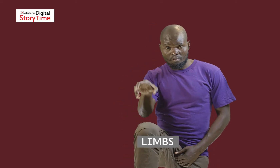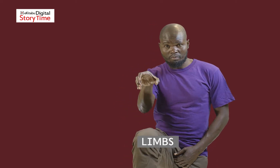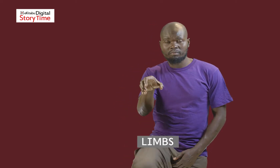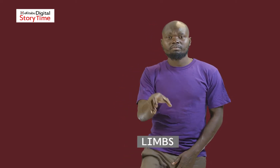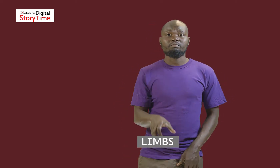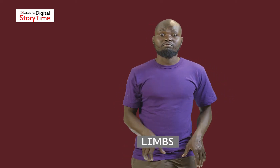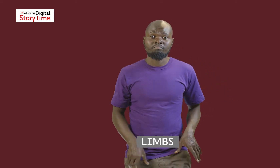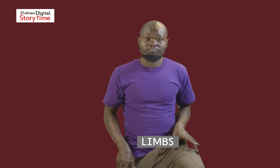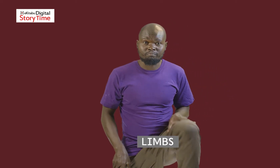Limbs.